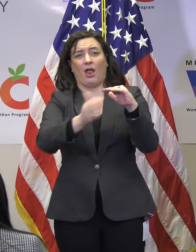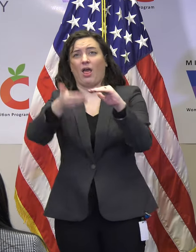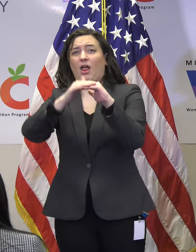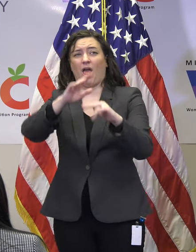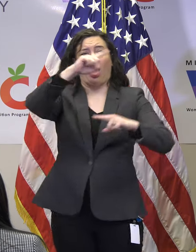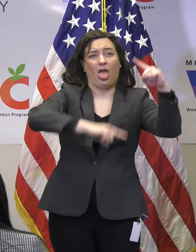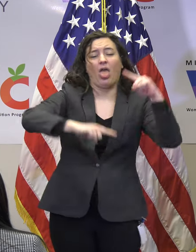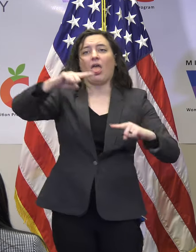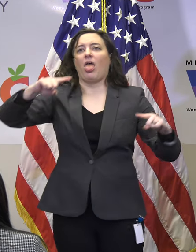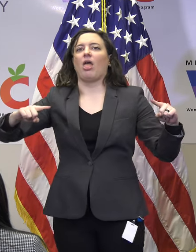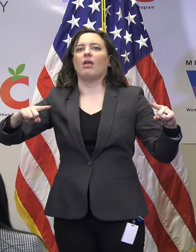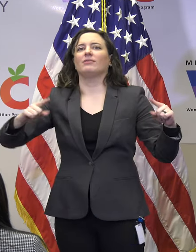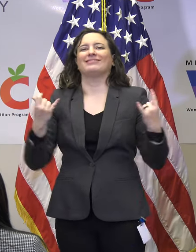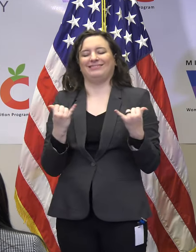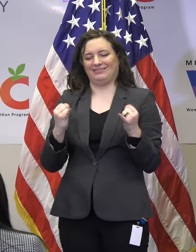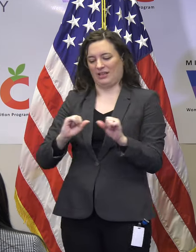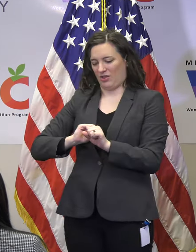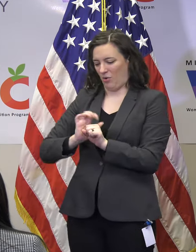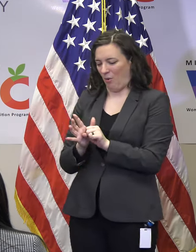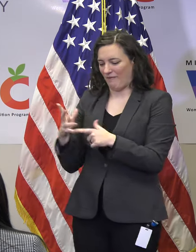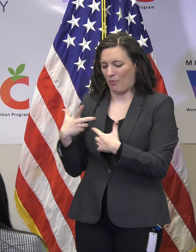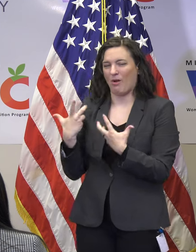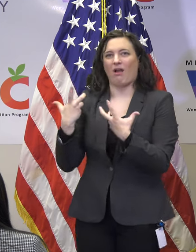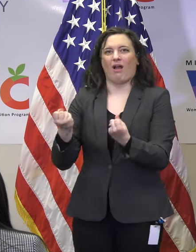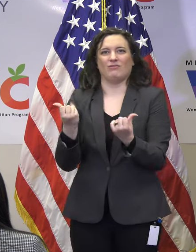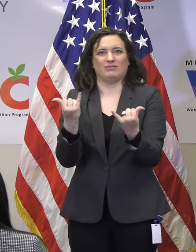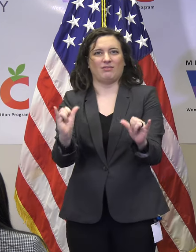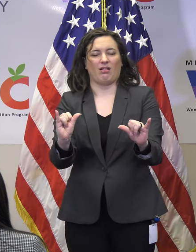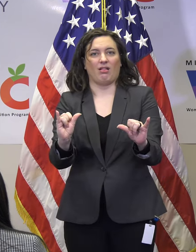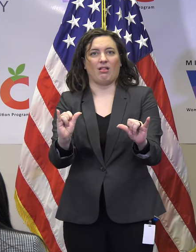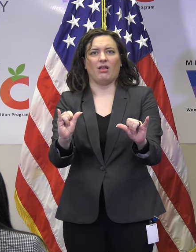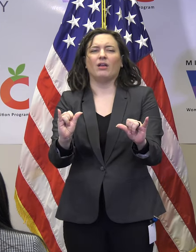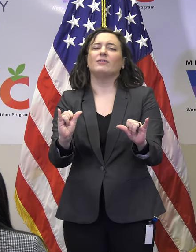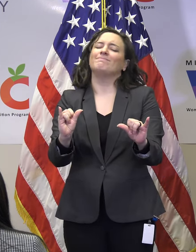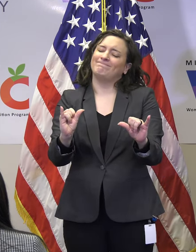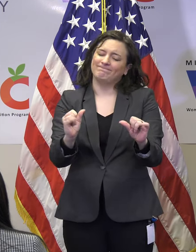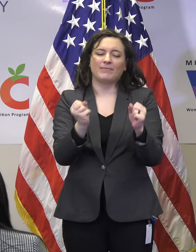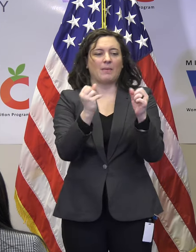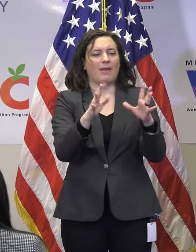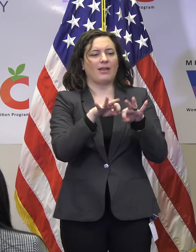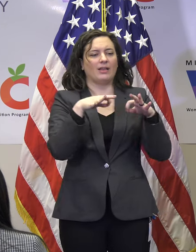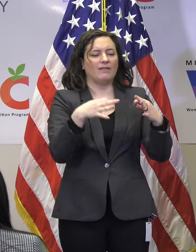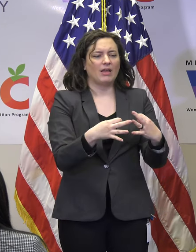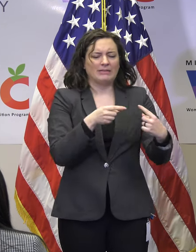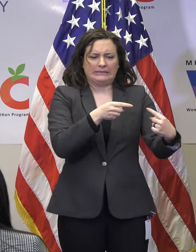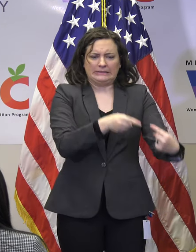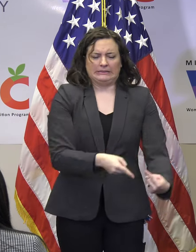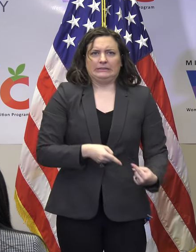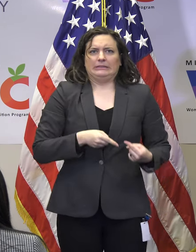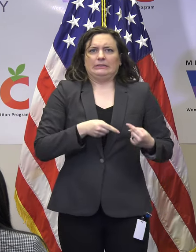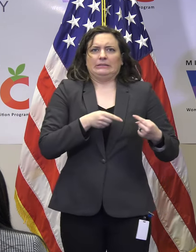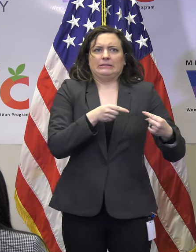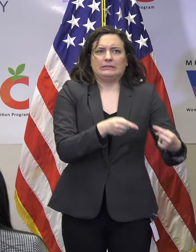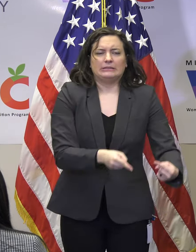COVID-19. But there are still many families continuing to face food insecurity and economic